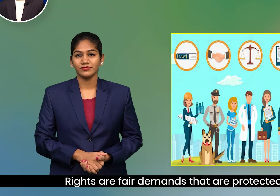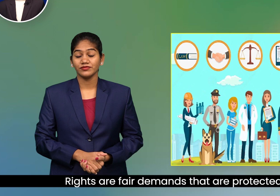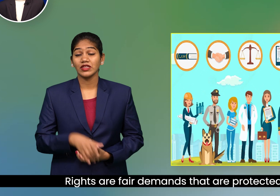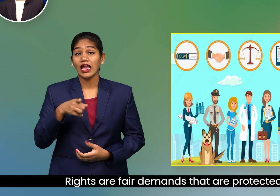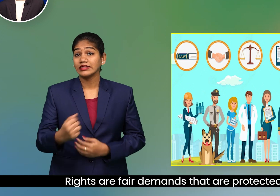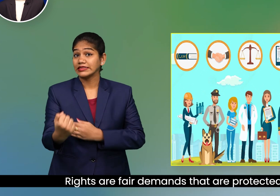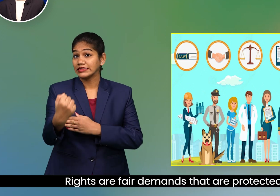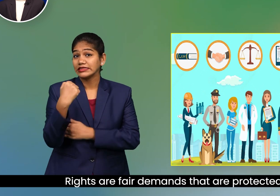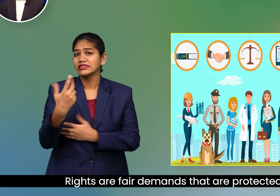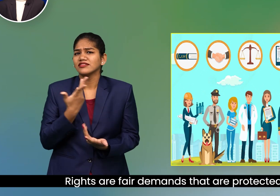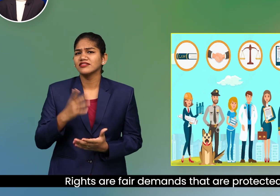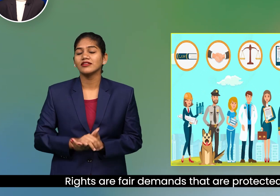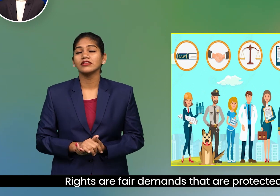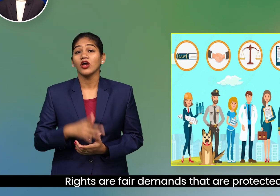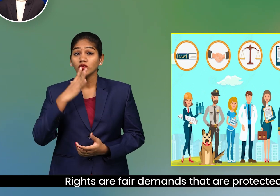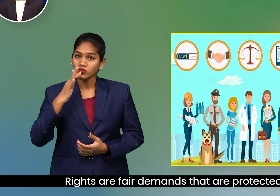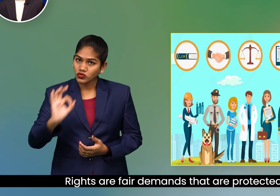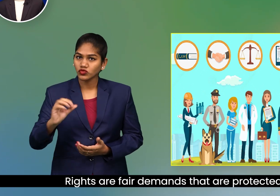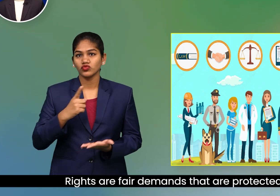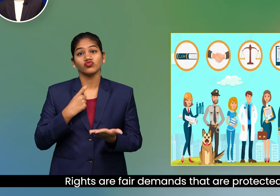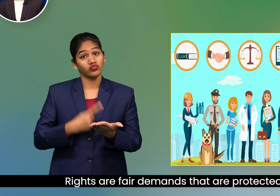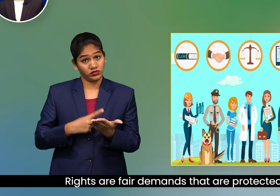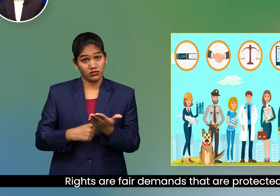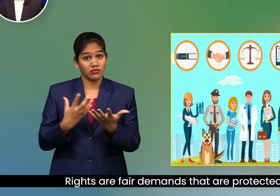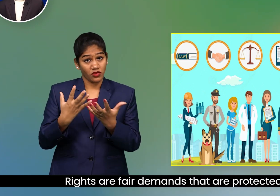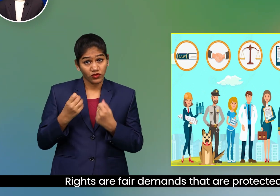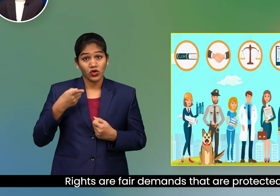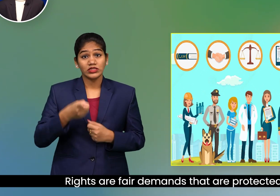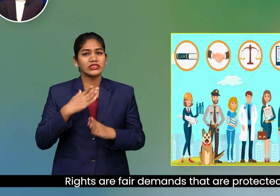Rights are fair demands that are protected by the law.